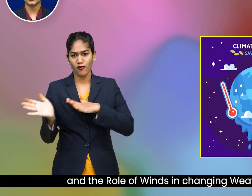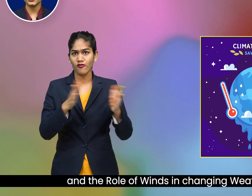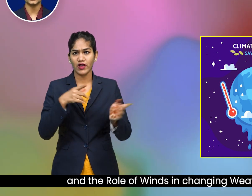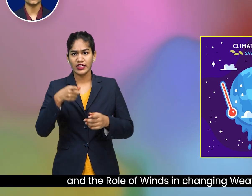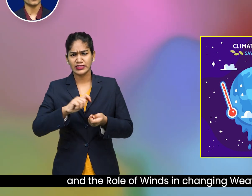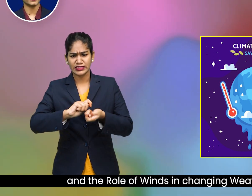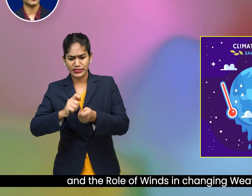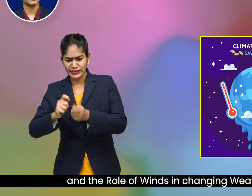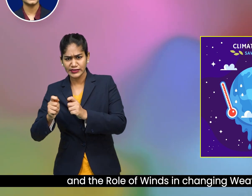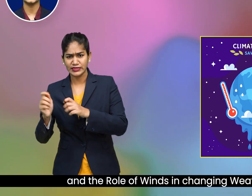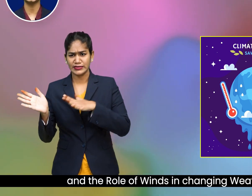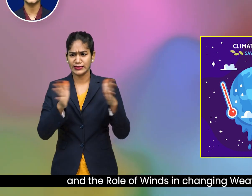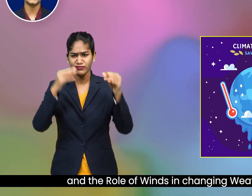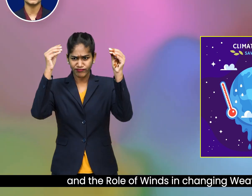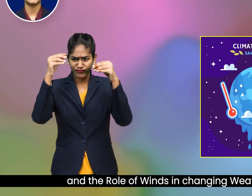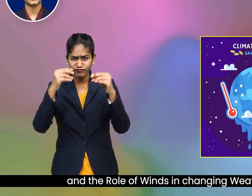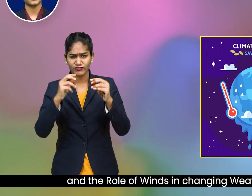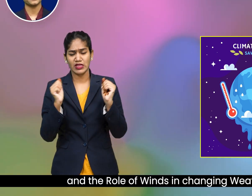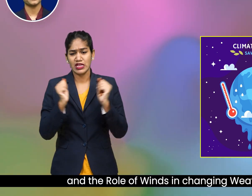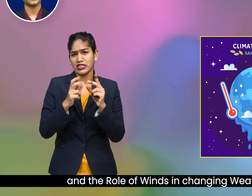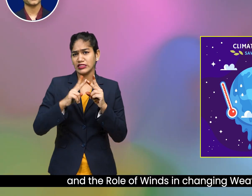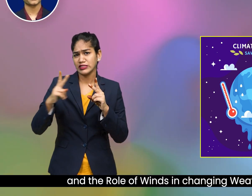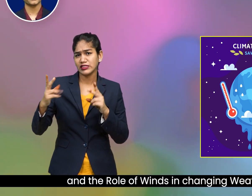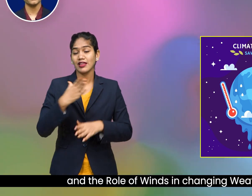in changing weather and climate.